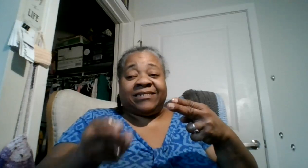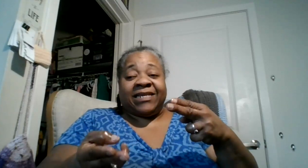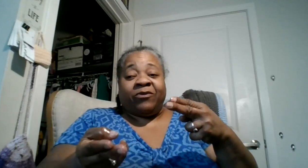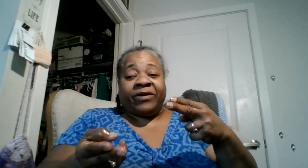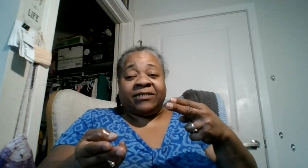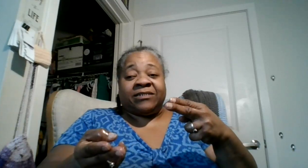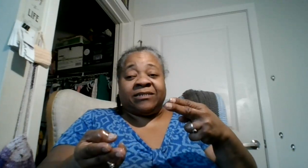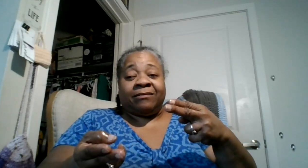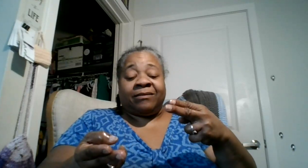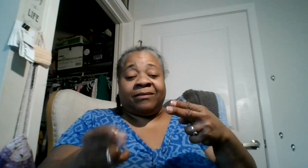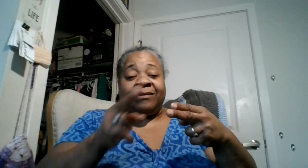Decrease.